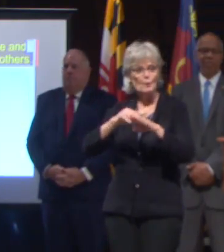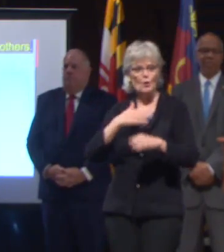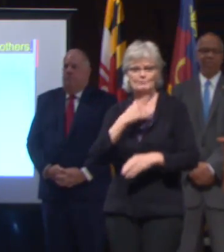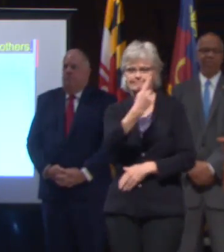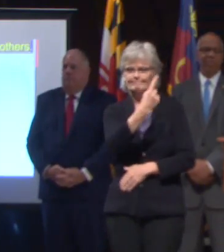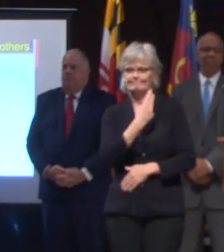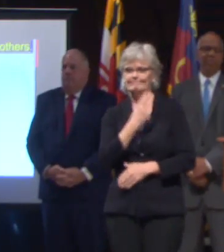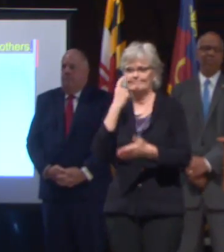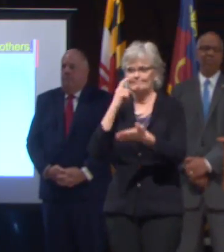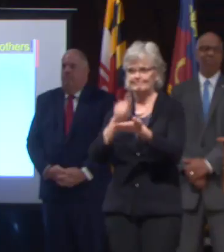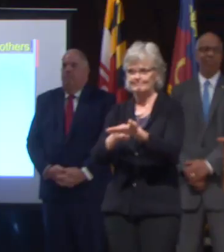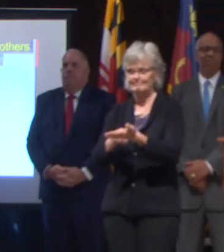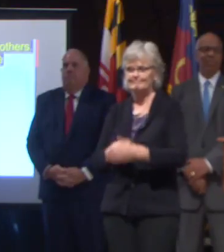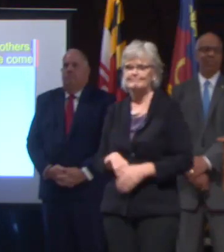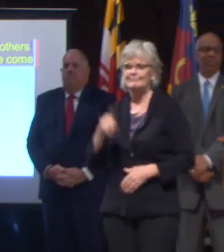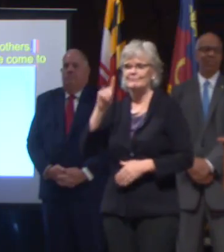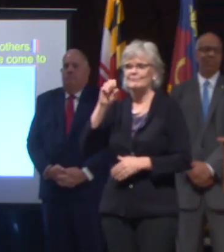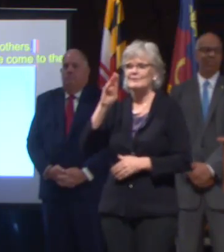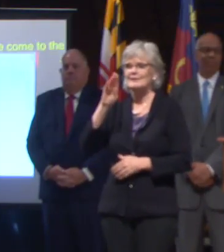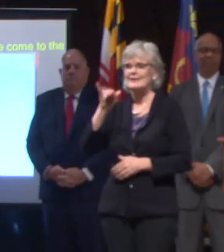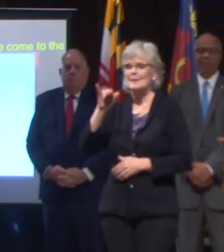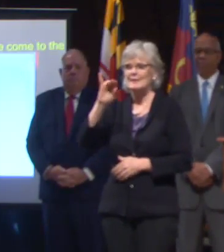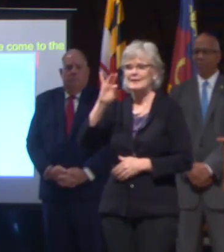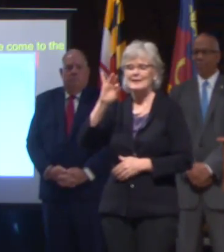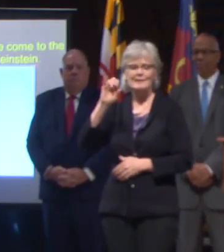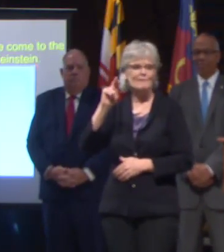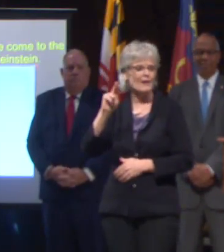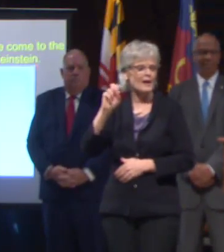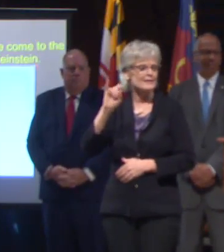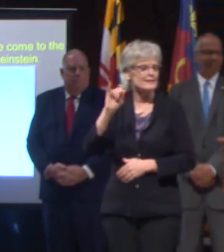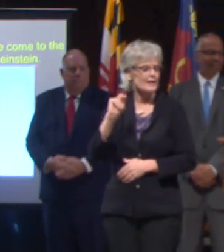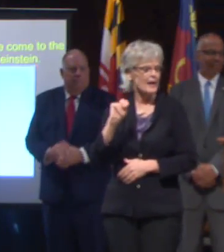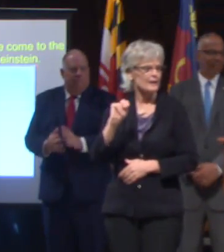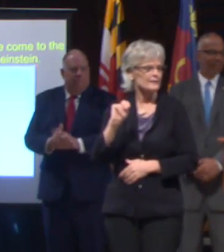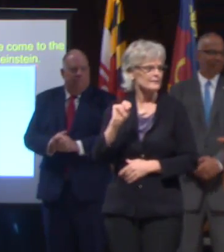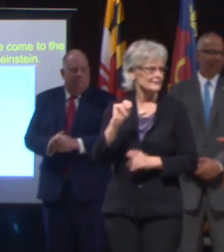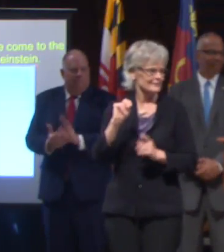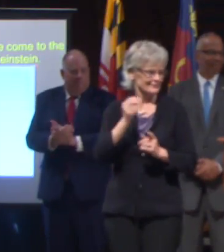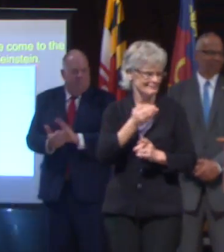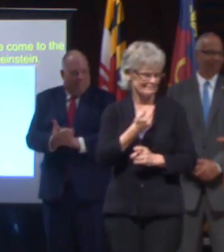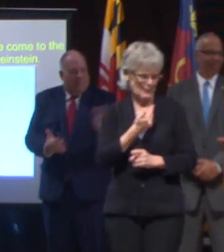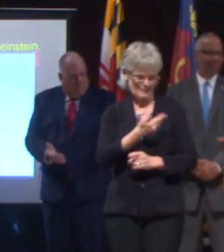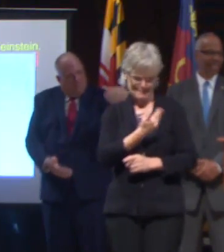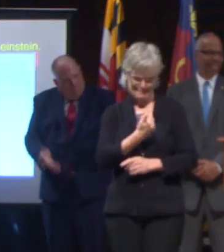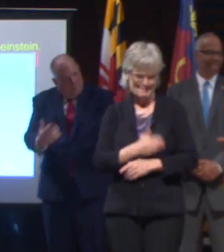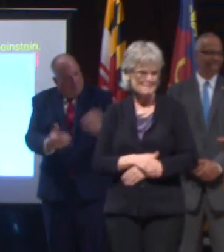to be recognized. Debbie Feinstein, on top of being